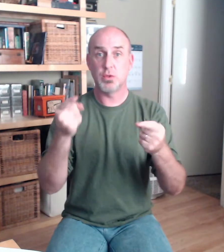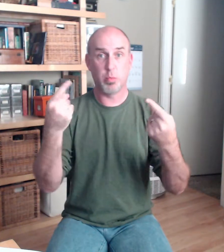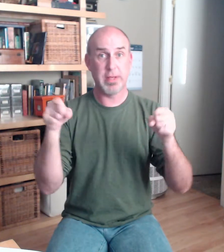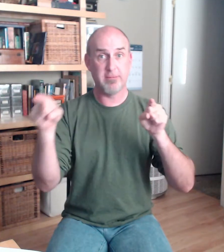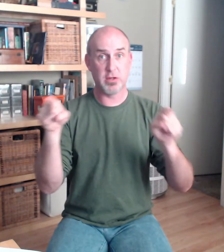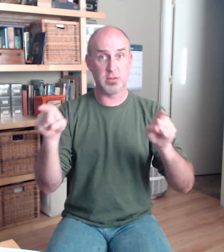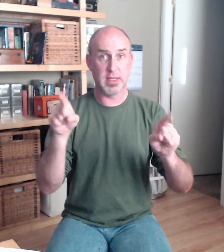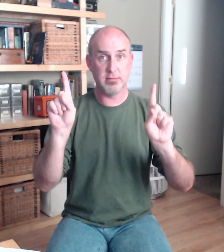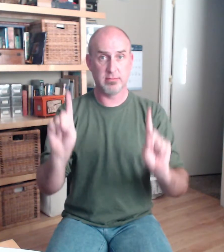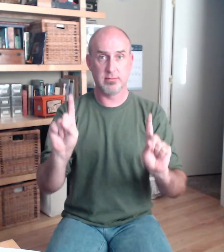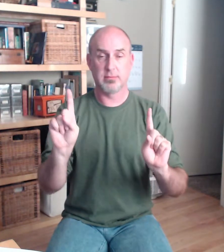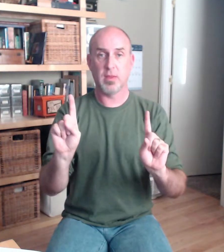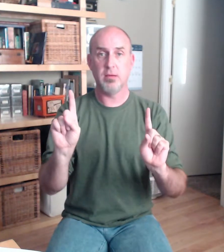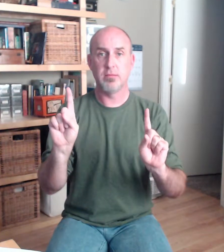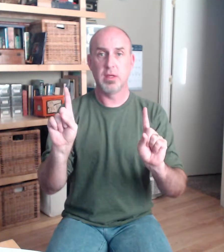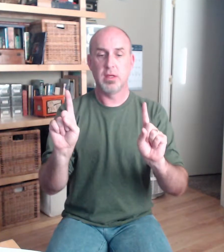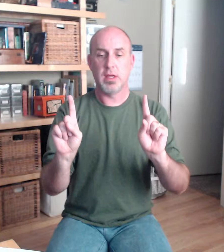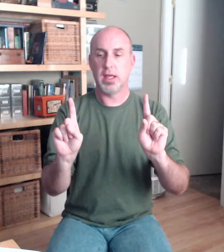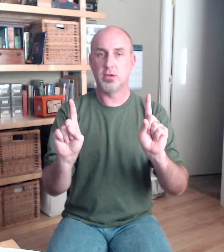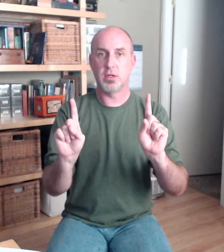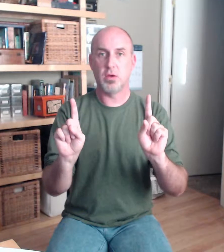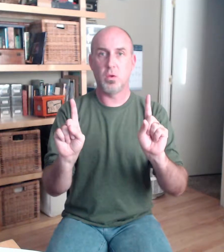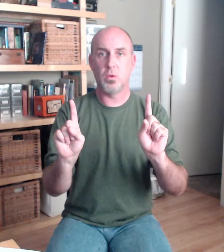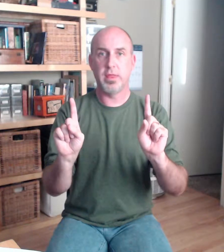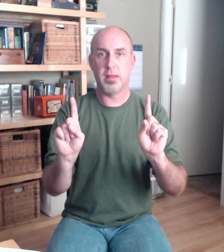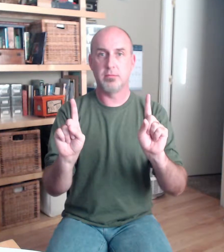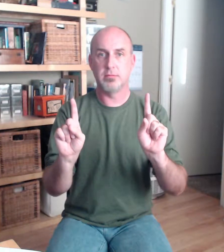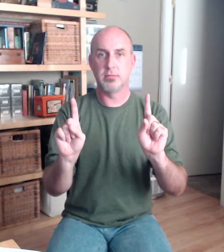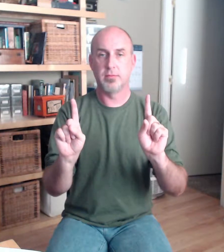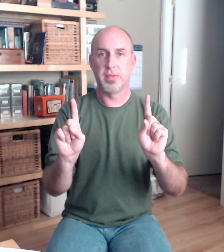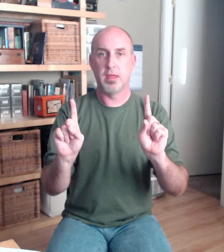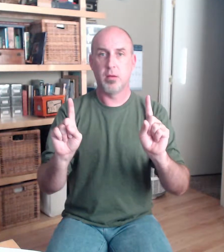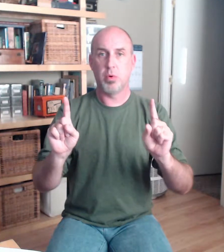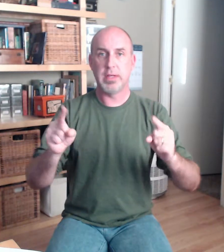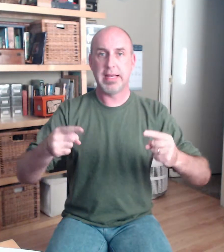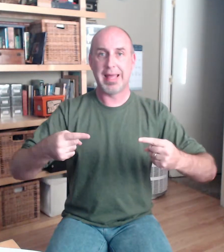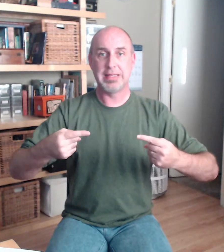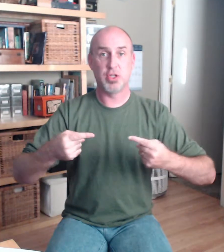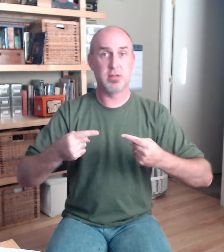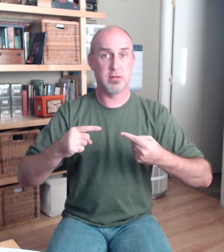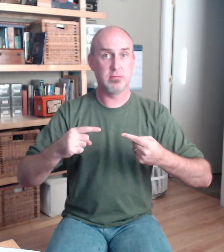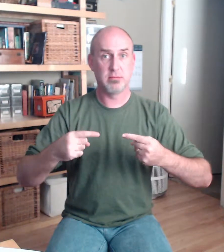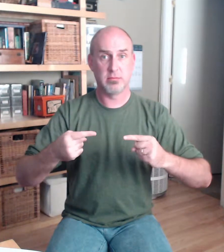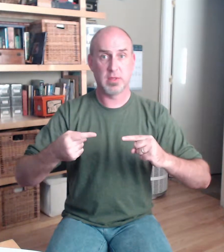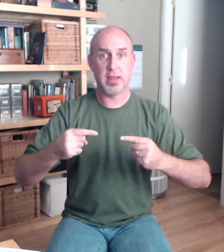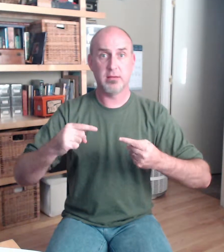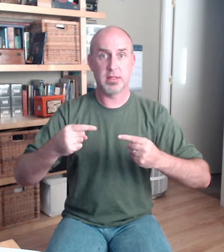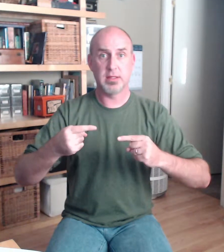your pointing fingers again, okay? And you're going to hold them pointing at each other, okay, like